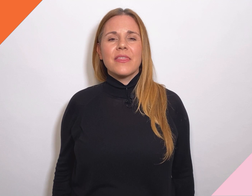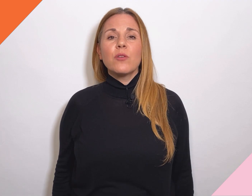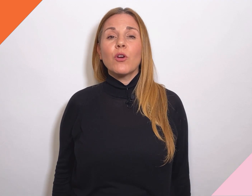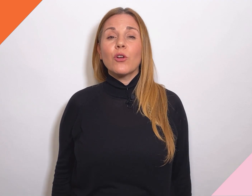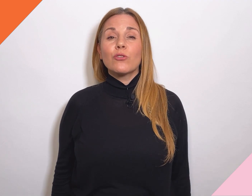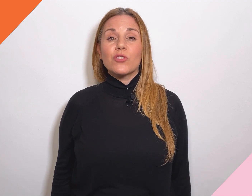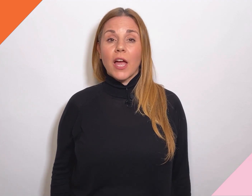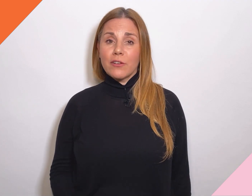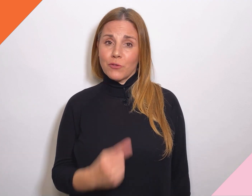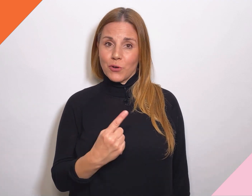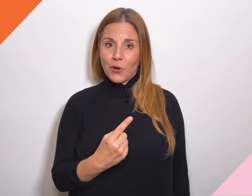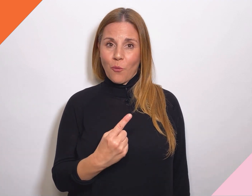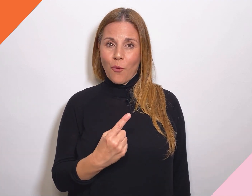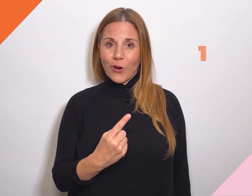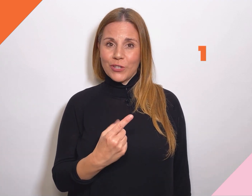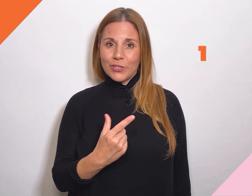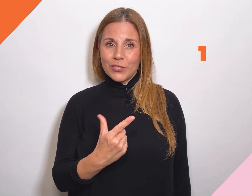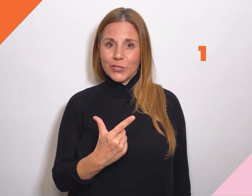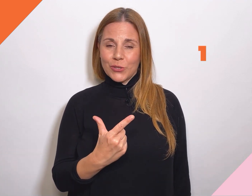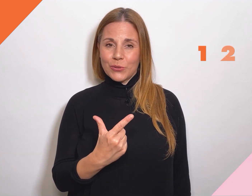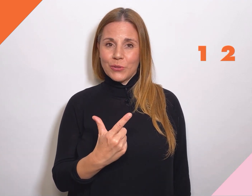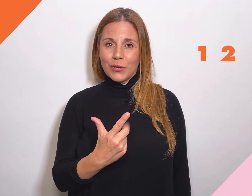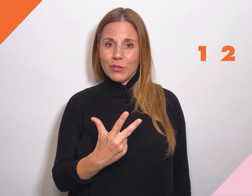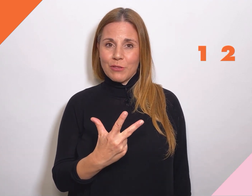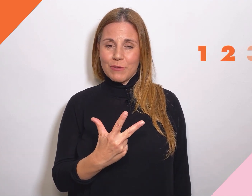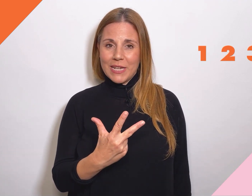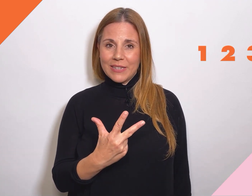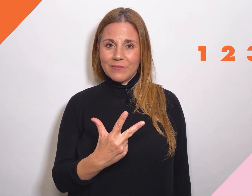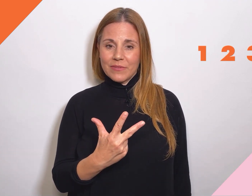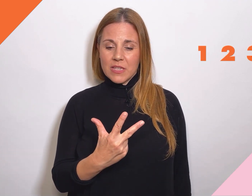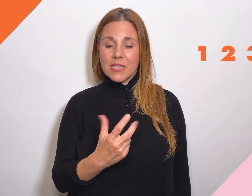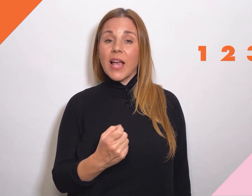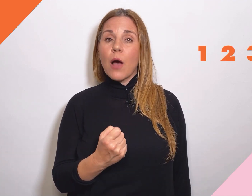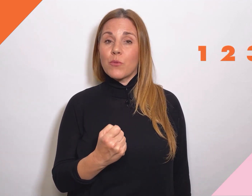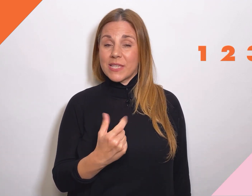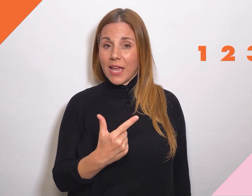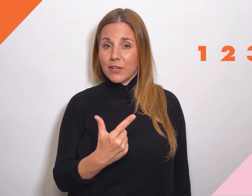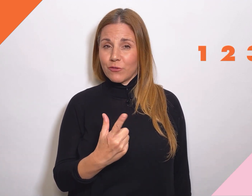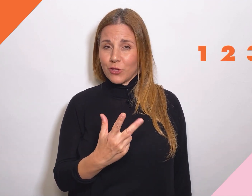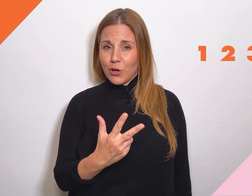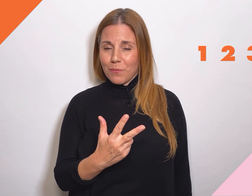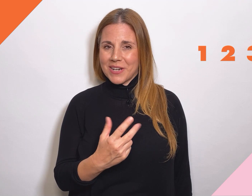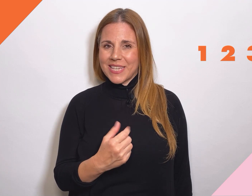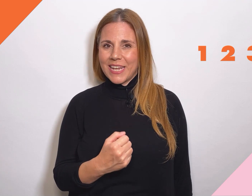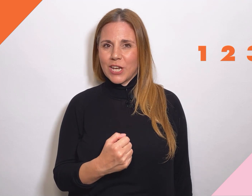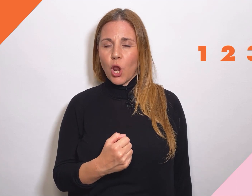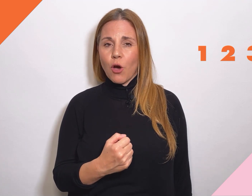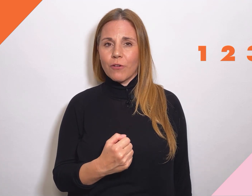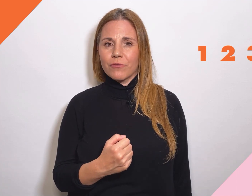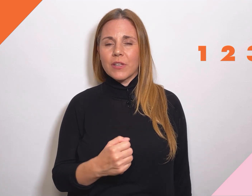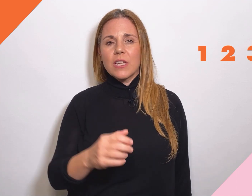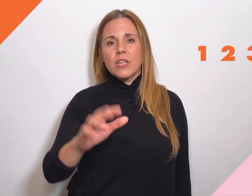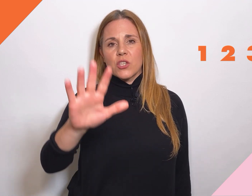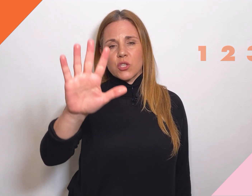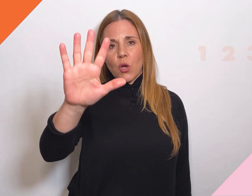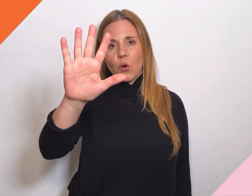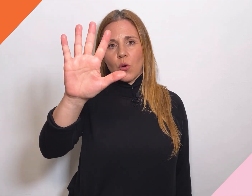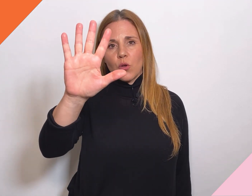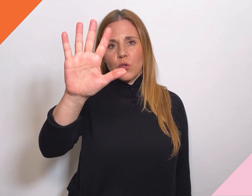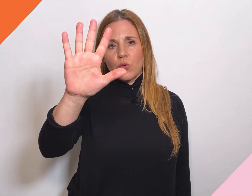Then we're going to sign for 1, 2, 3. This is how we sign for the numbers in love. So you are